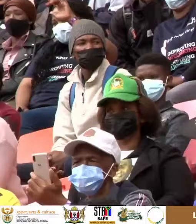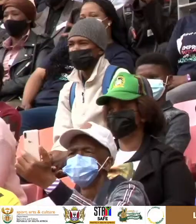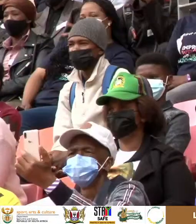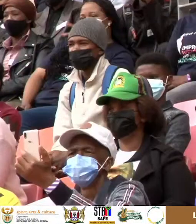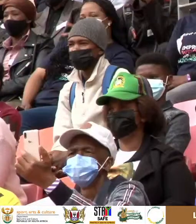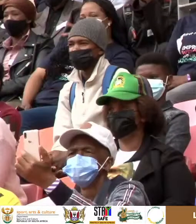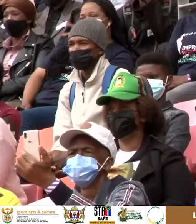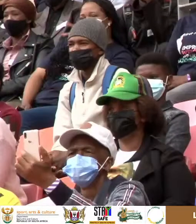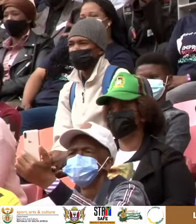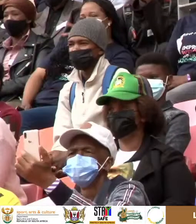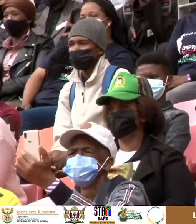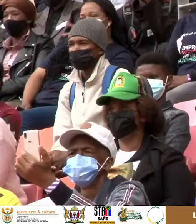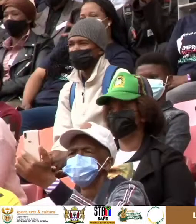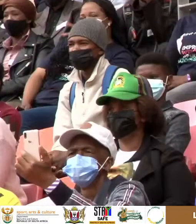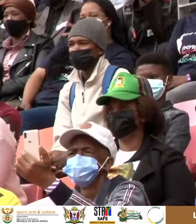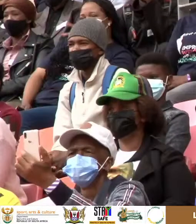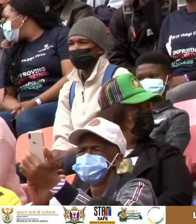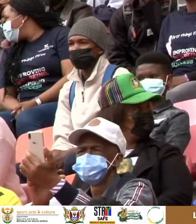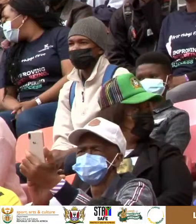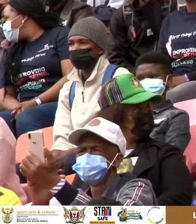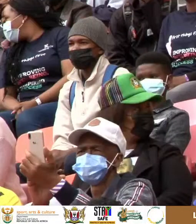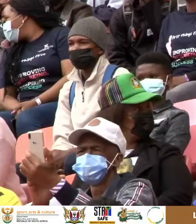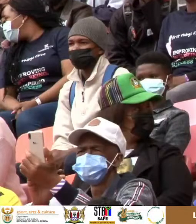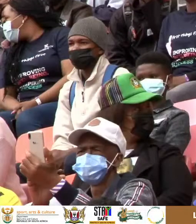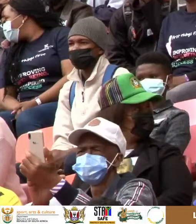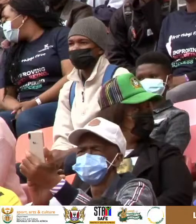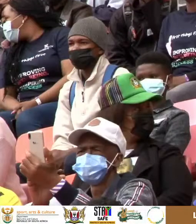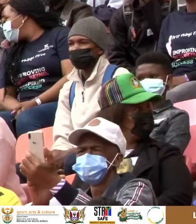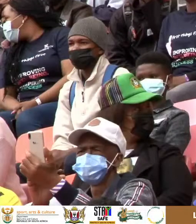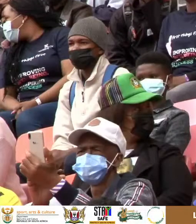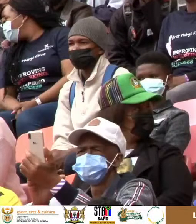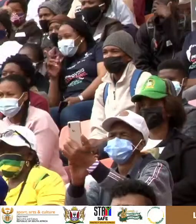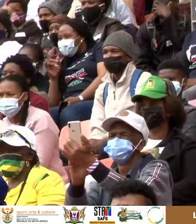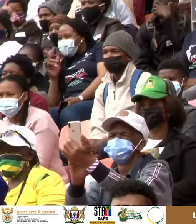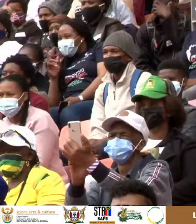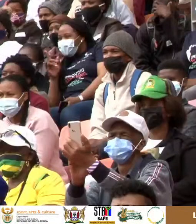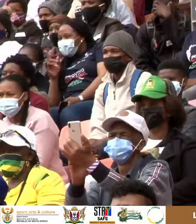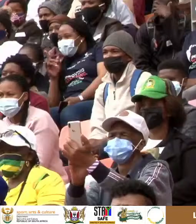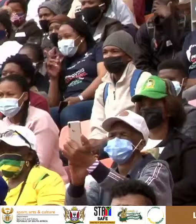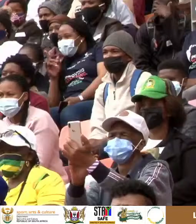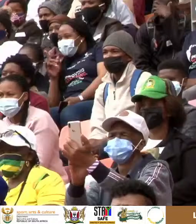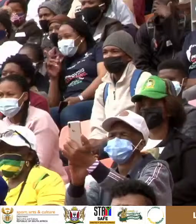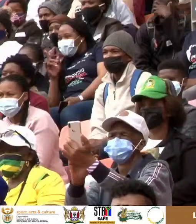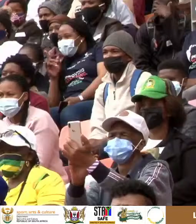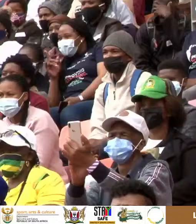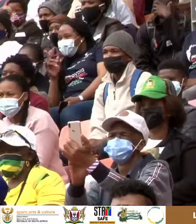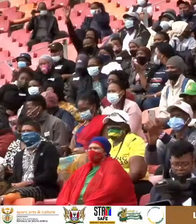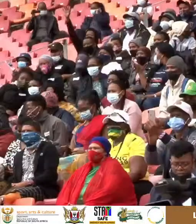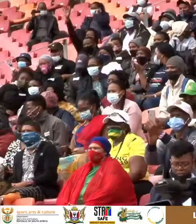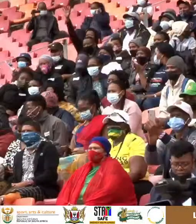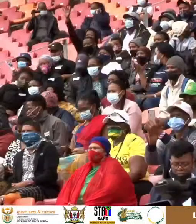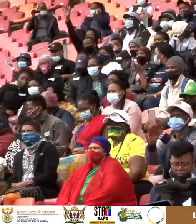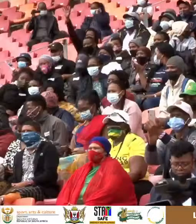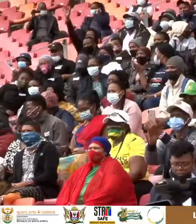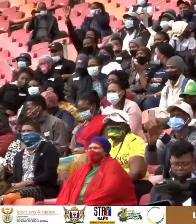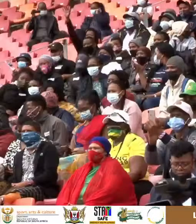unokwandisa othunyelwe ilandlu yenkosi eBisho, the religious